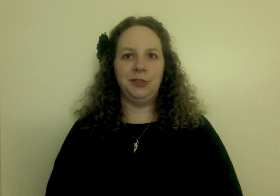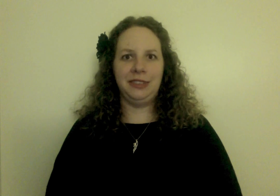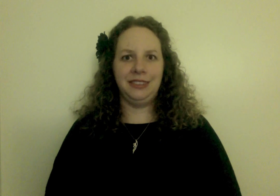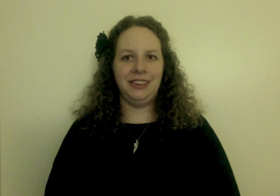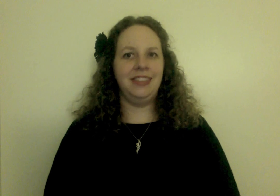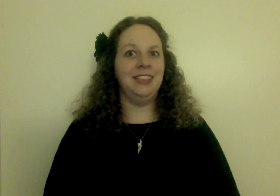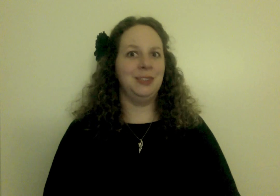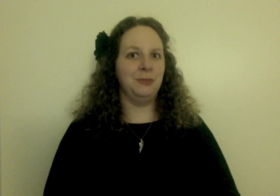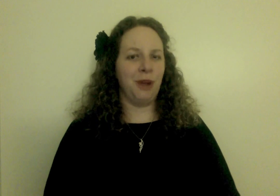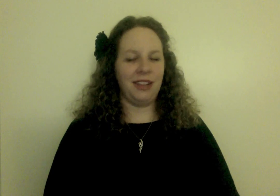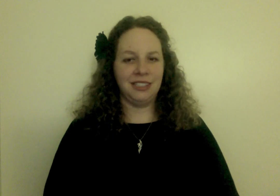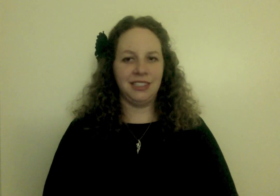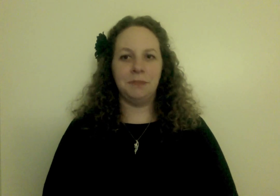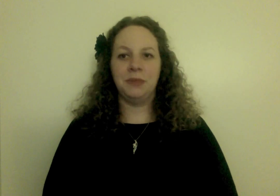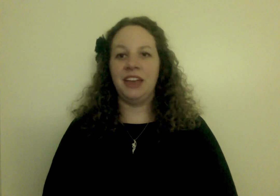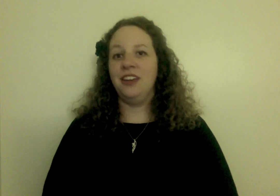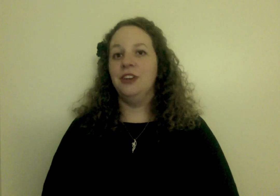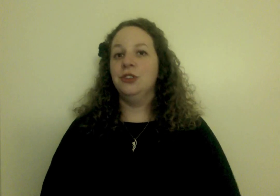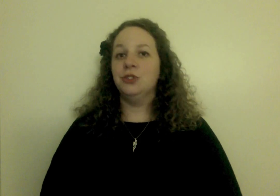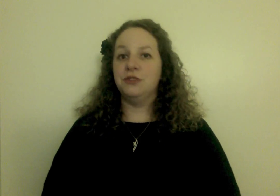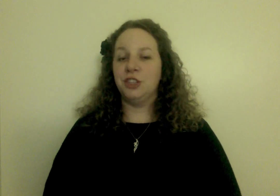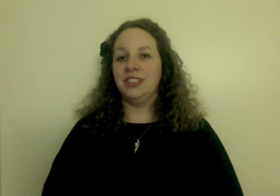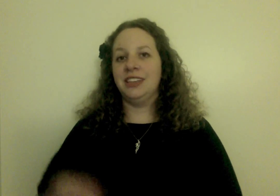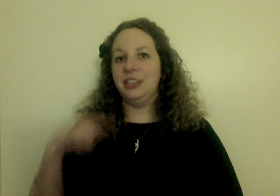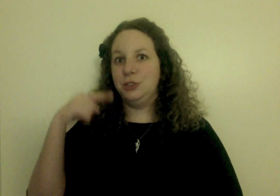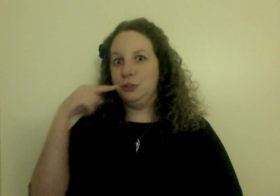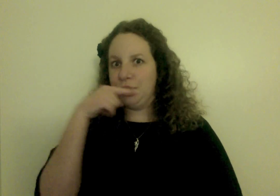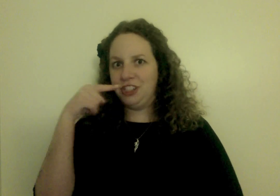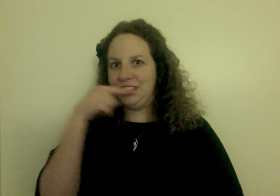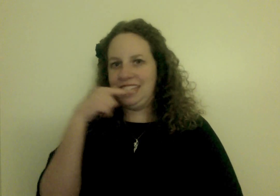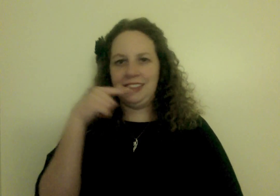translate these and practice them. The first sign is to brush your teeth.